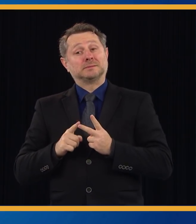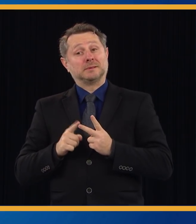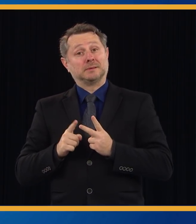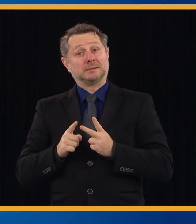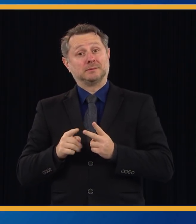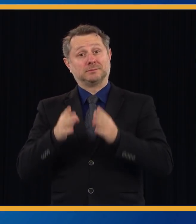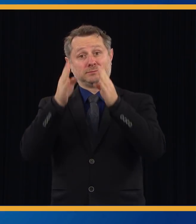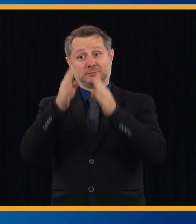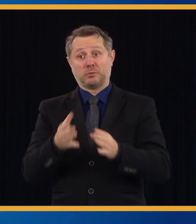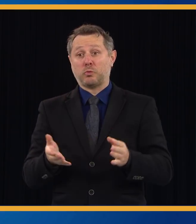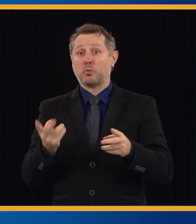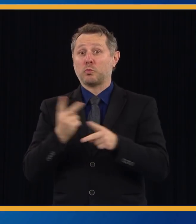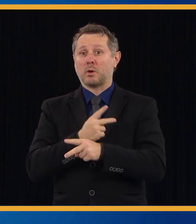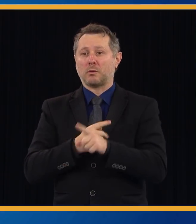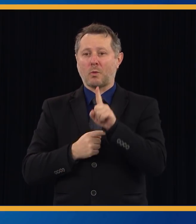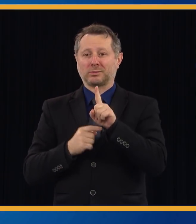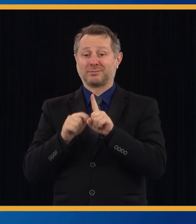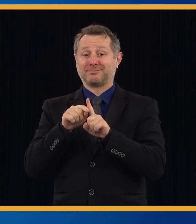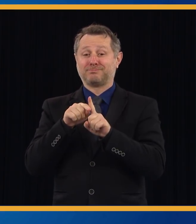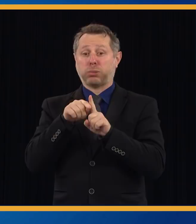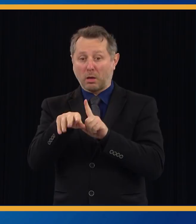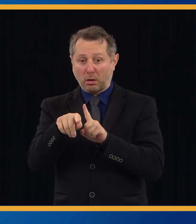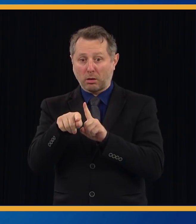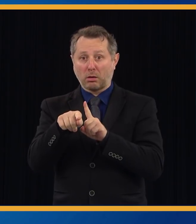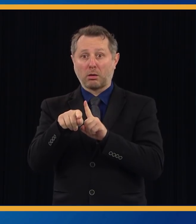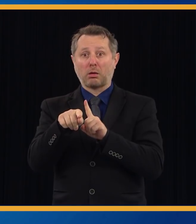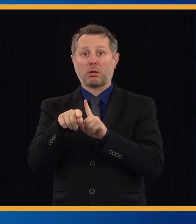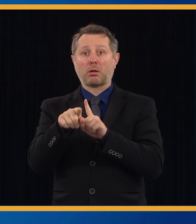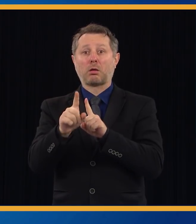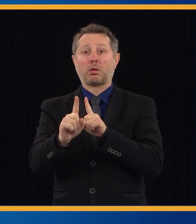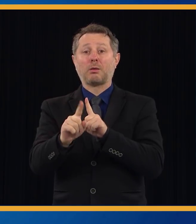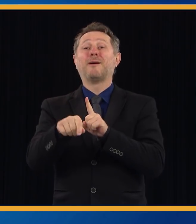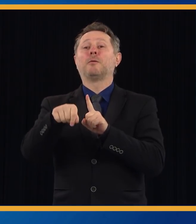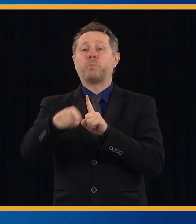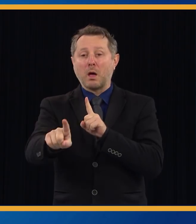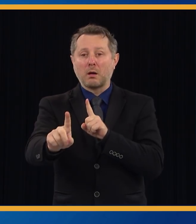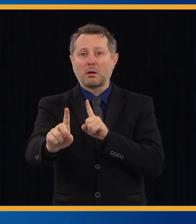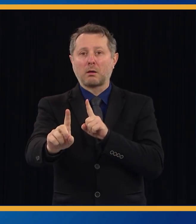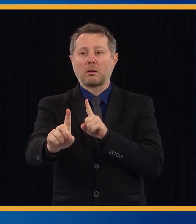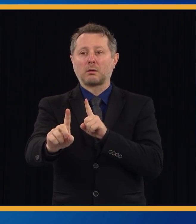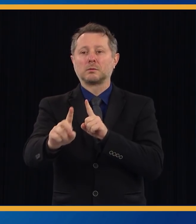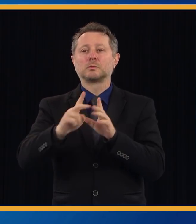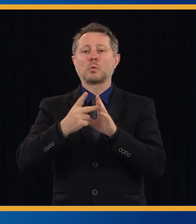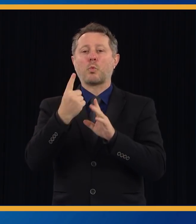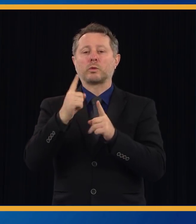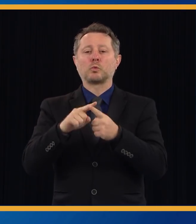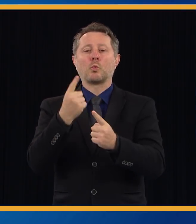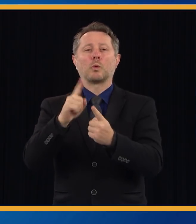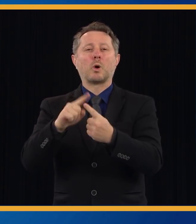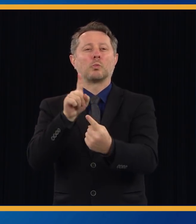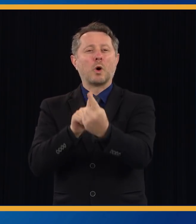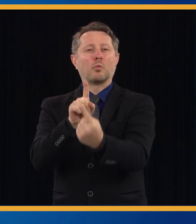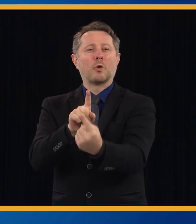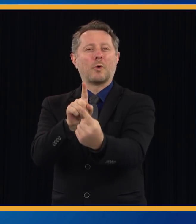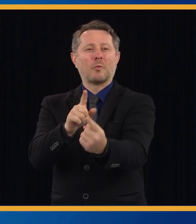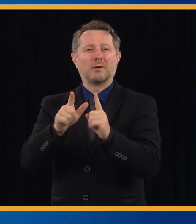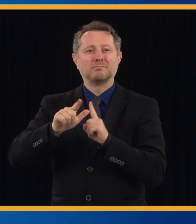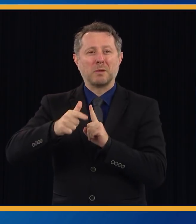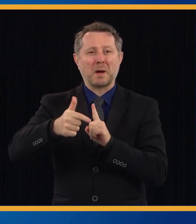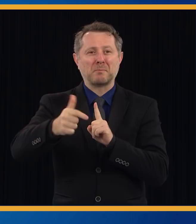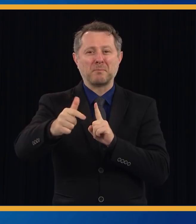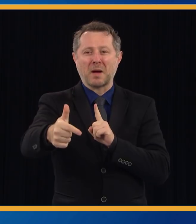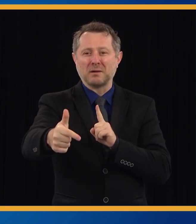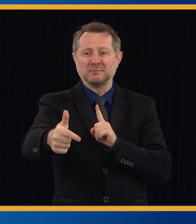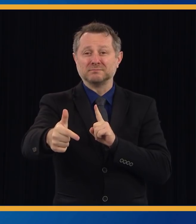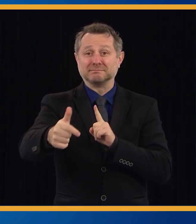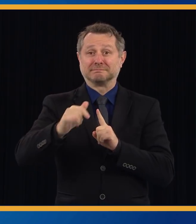one person infects one person who then infects another person, 1 to 1 to 1 to 1 to 1. The